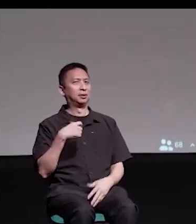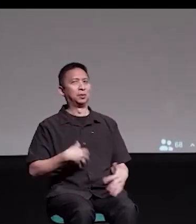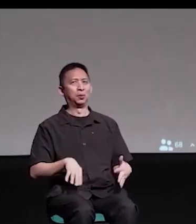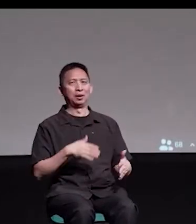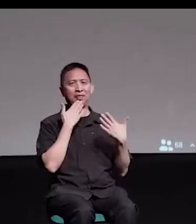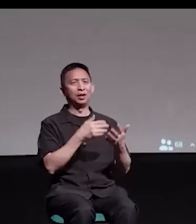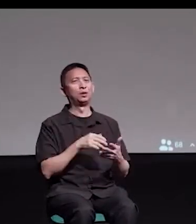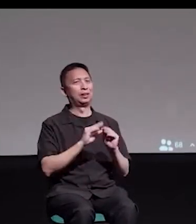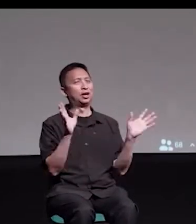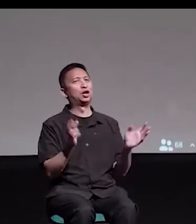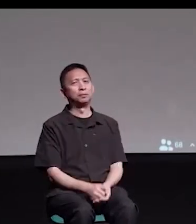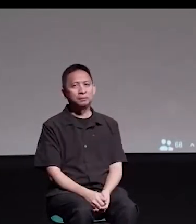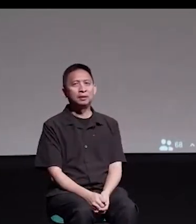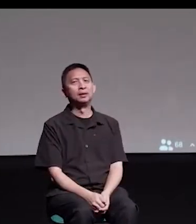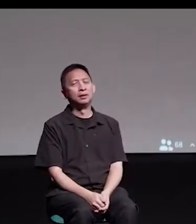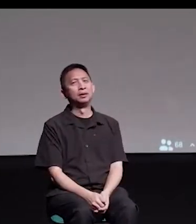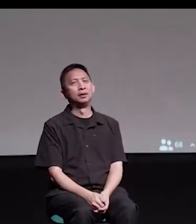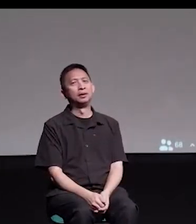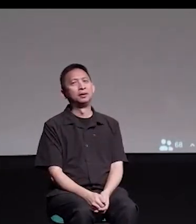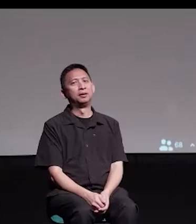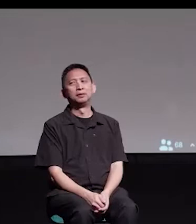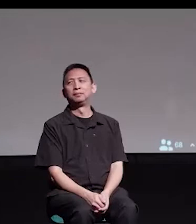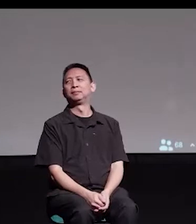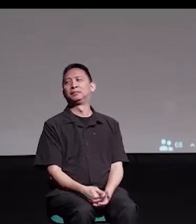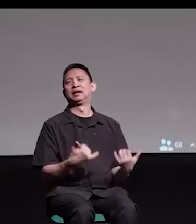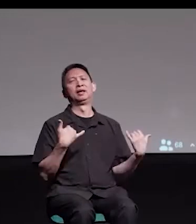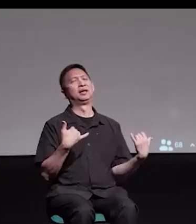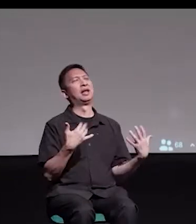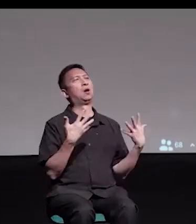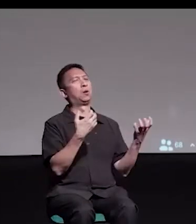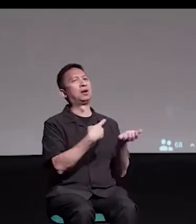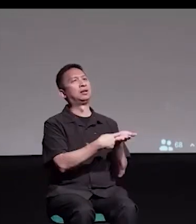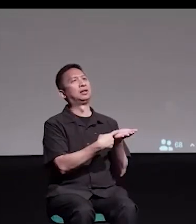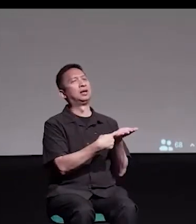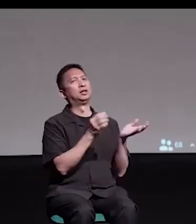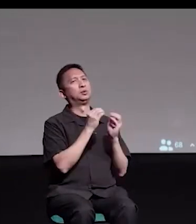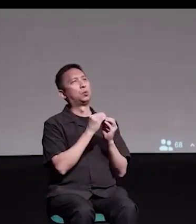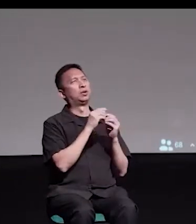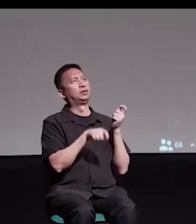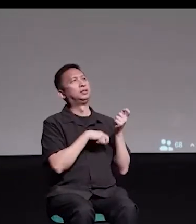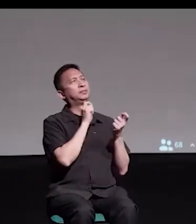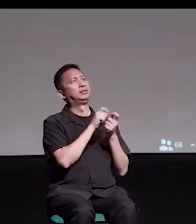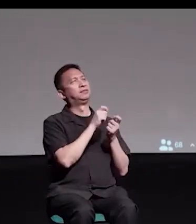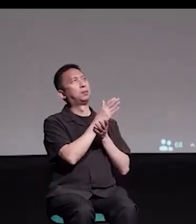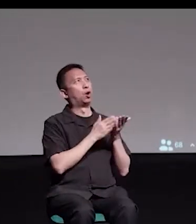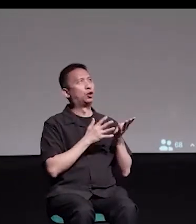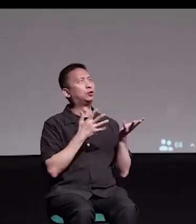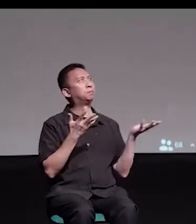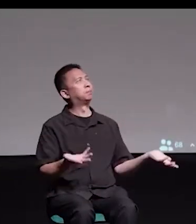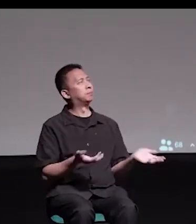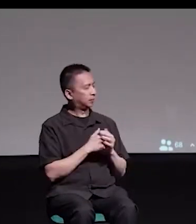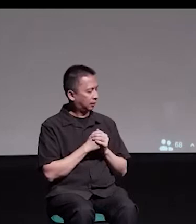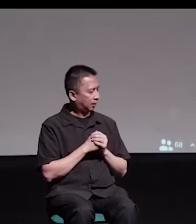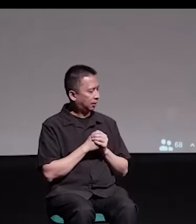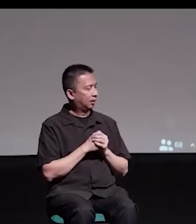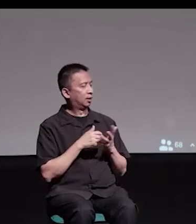that. I want to get into a little bit of the specifics of, I guess, the is in the room